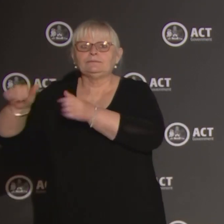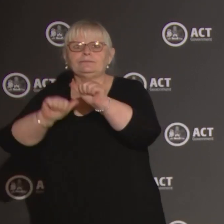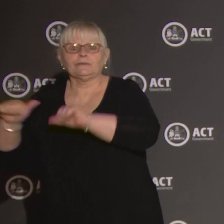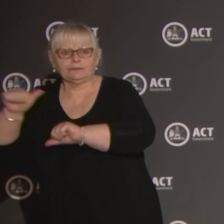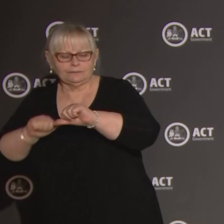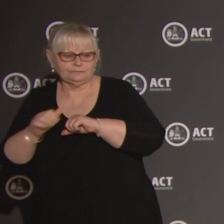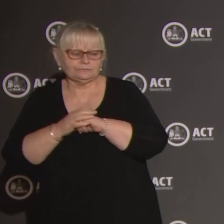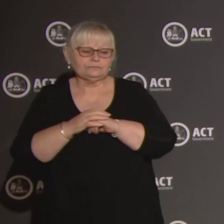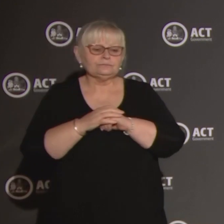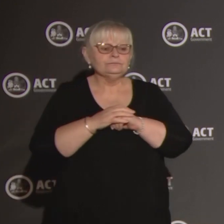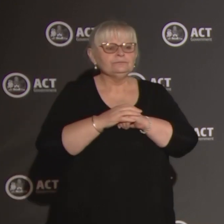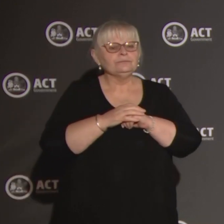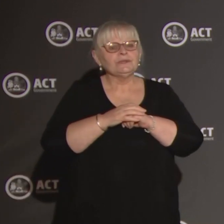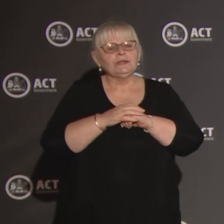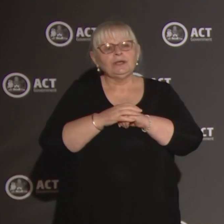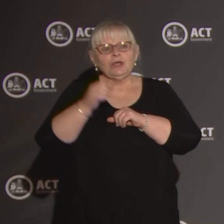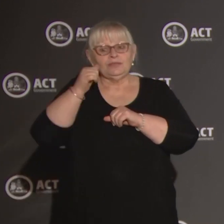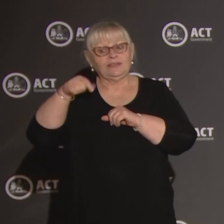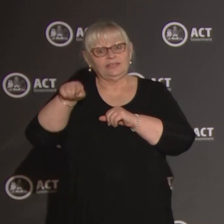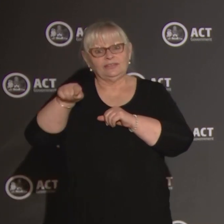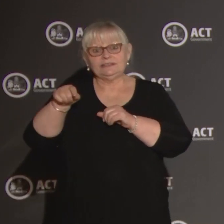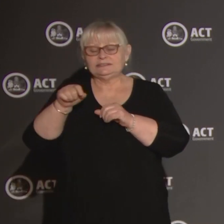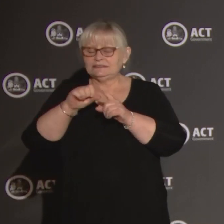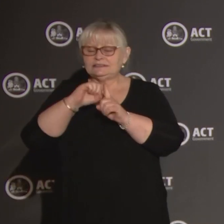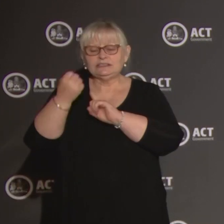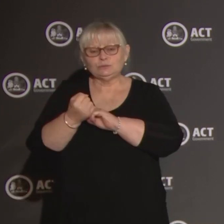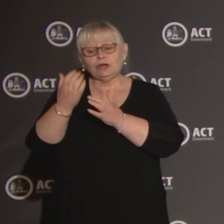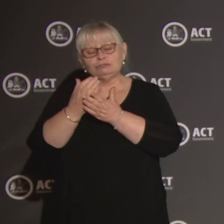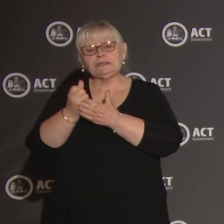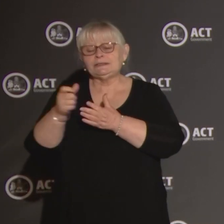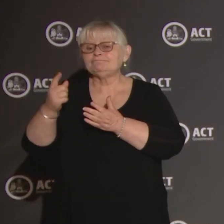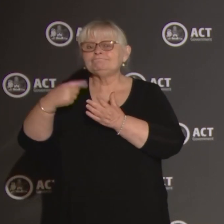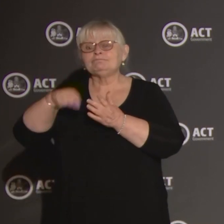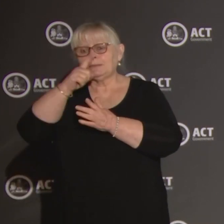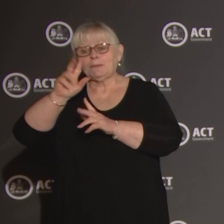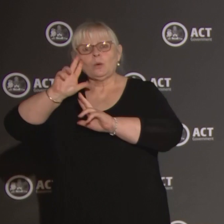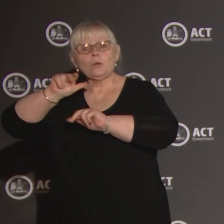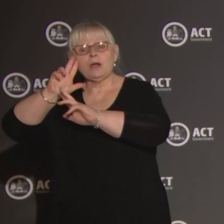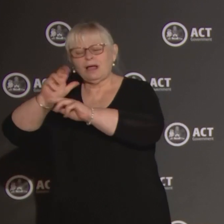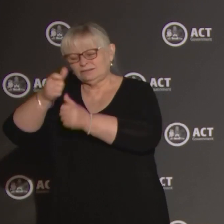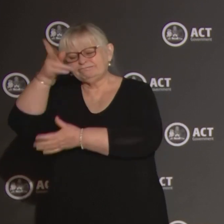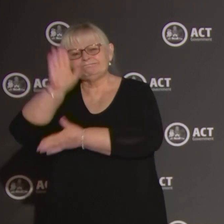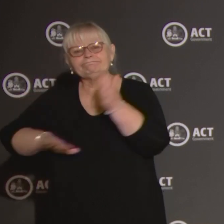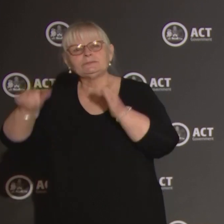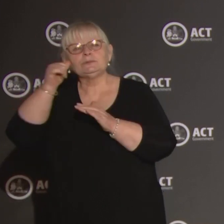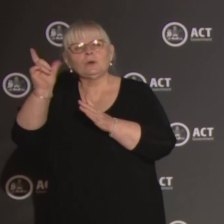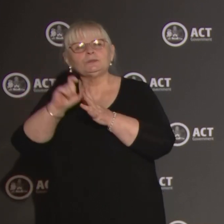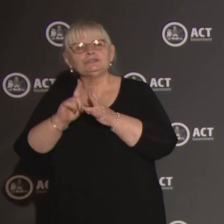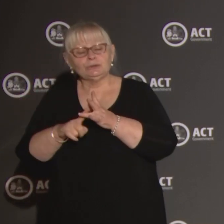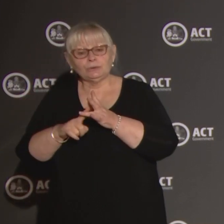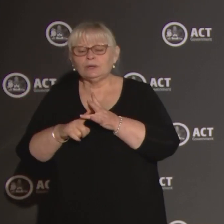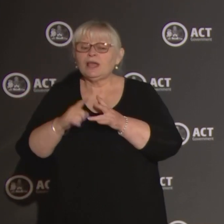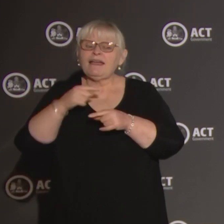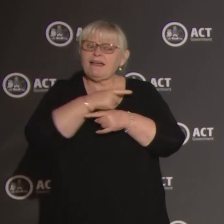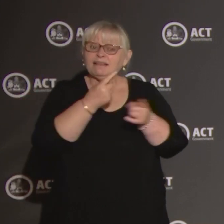Canberrans can be assured that this situation is being expertly handled, and they can absolutely feel safe again to attend